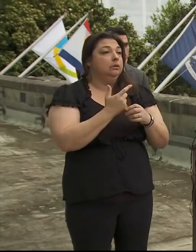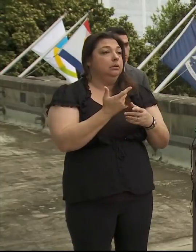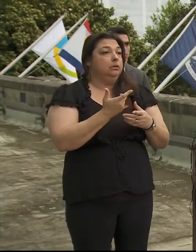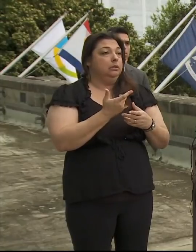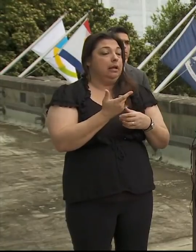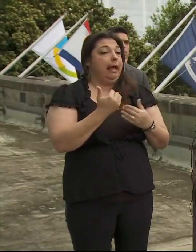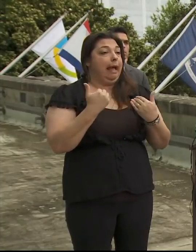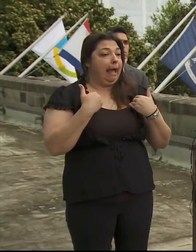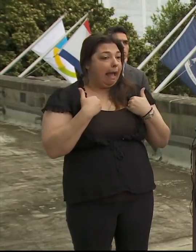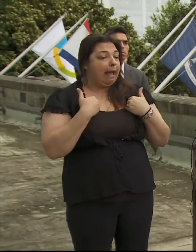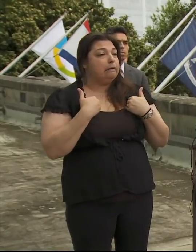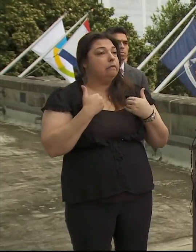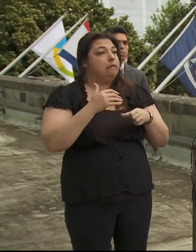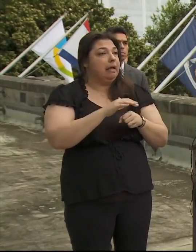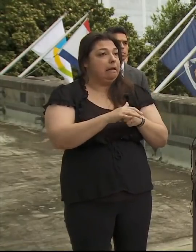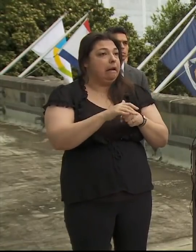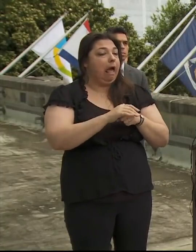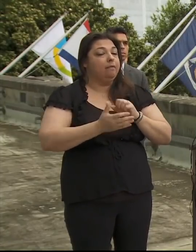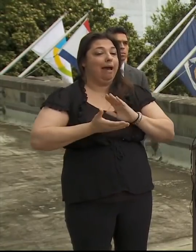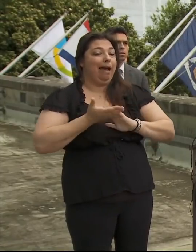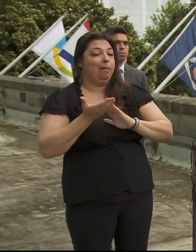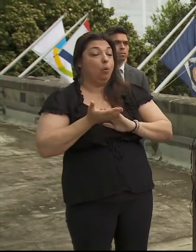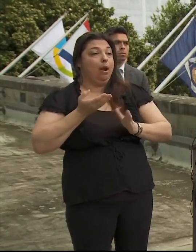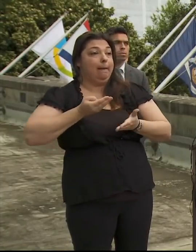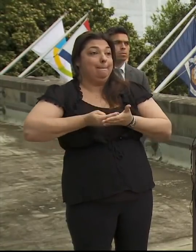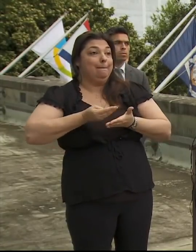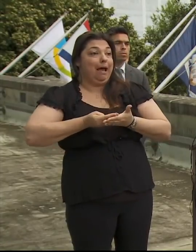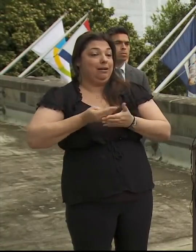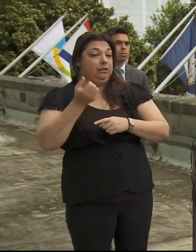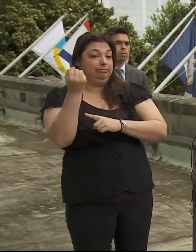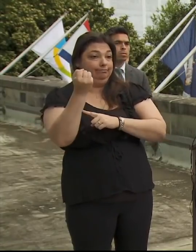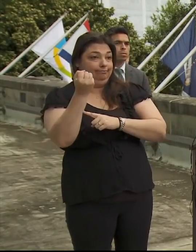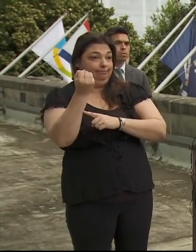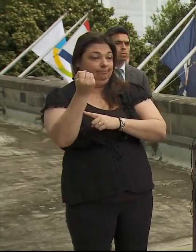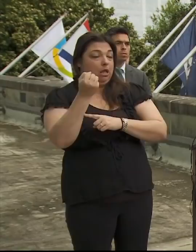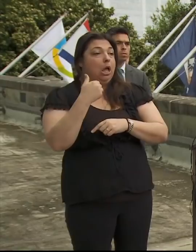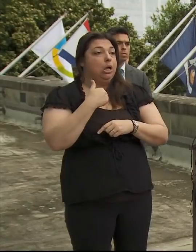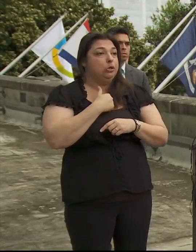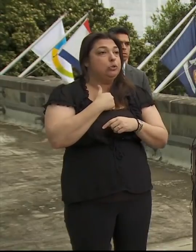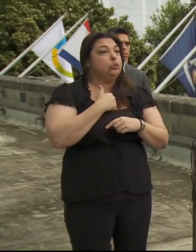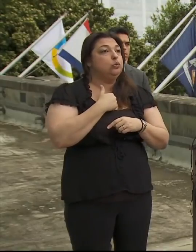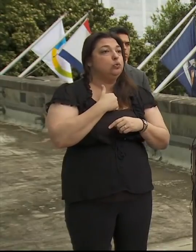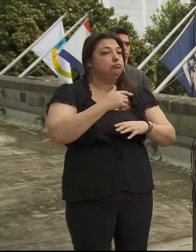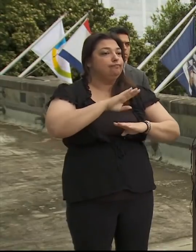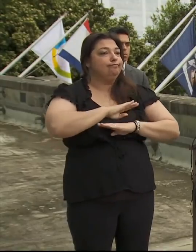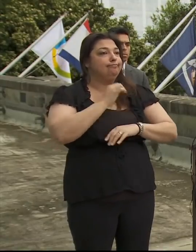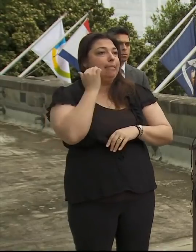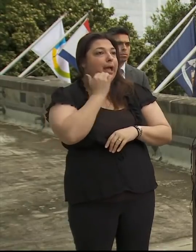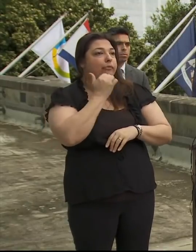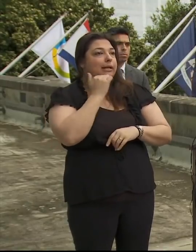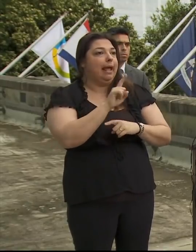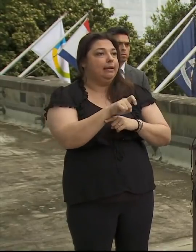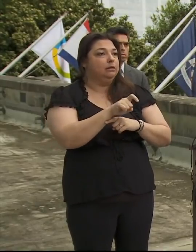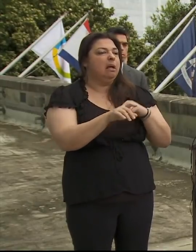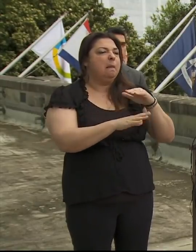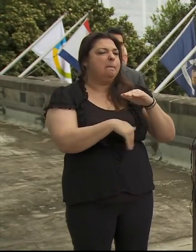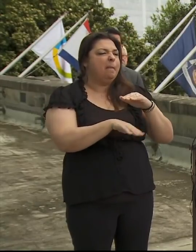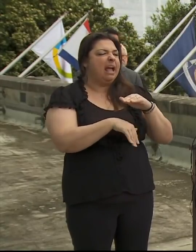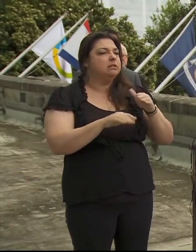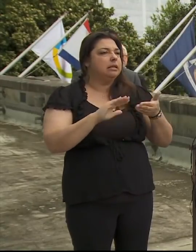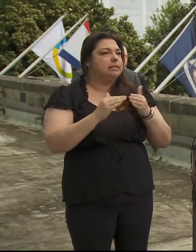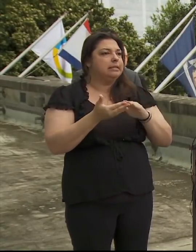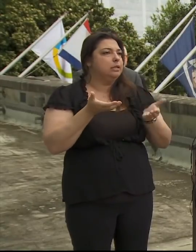line and have enough operating cash to meet the daily needs, basic city services,